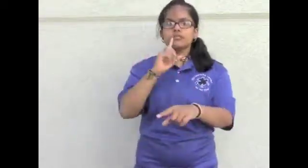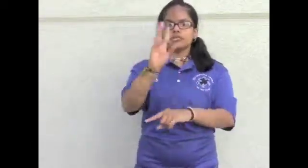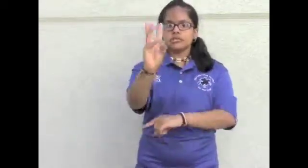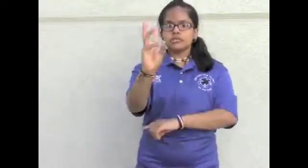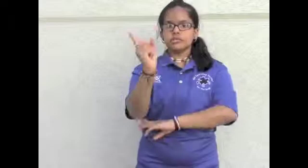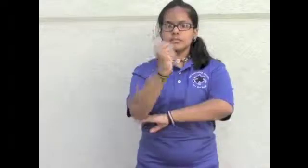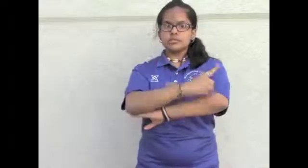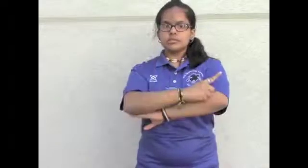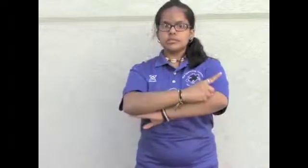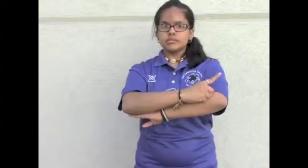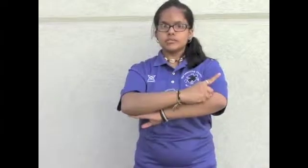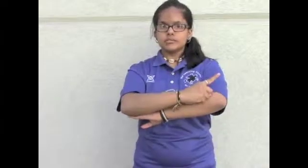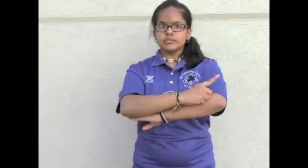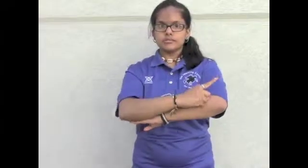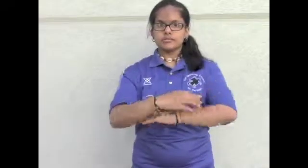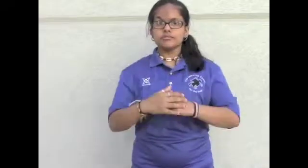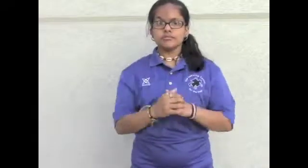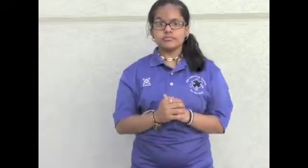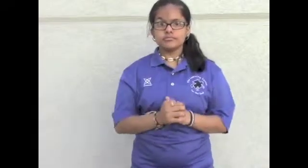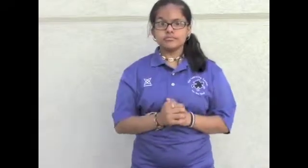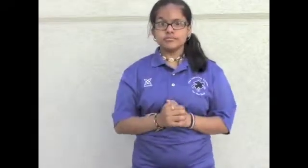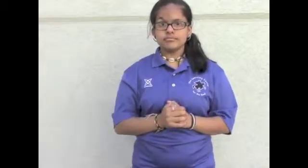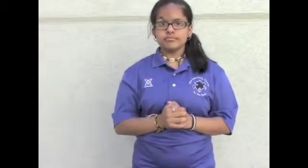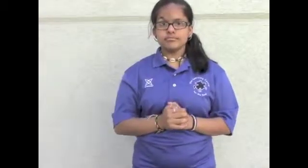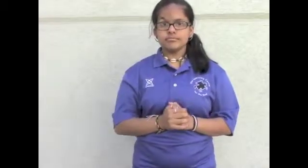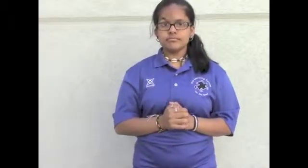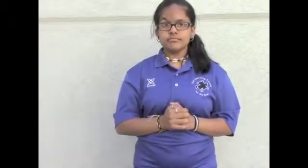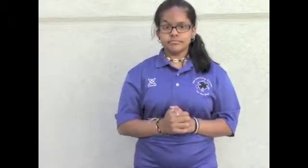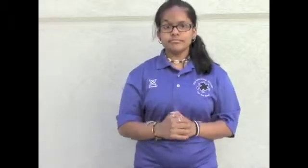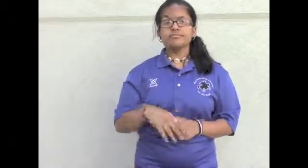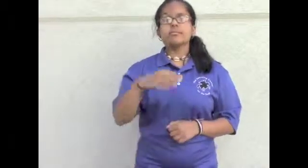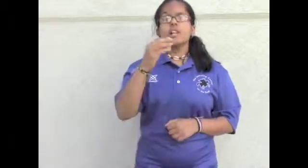And so those sessions are 6 days each.